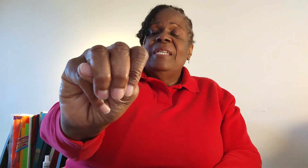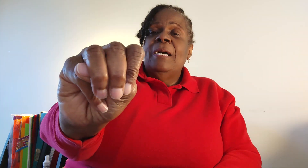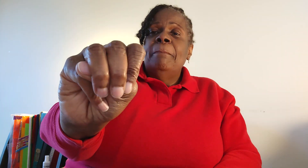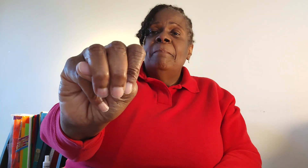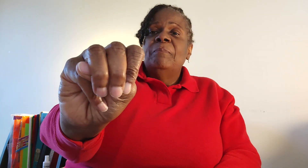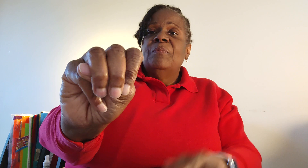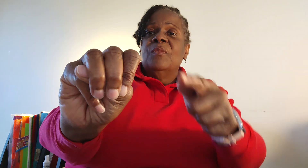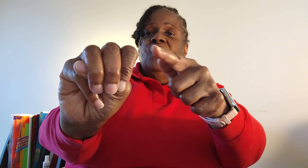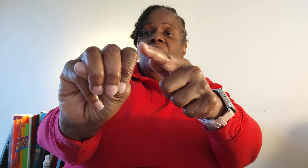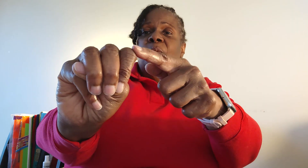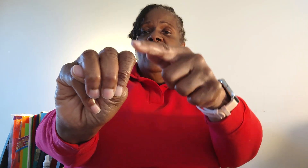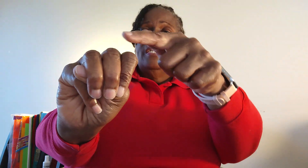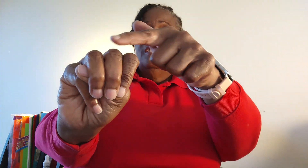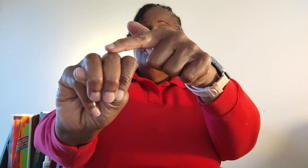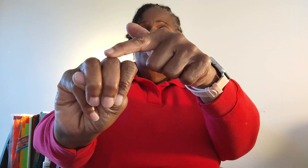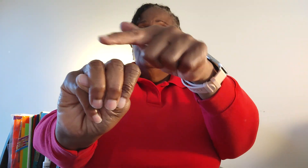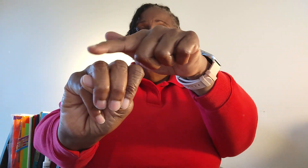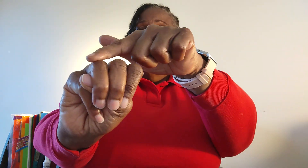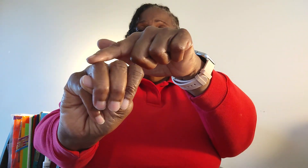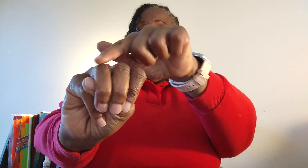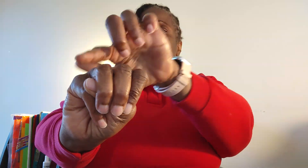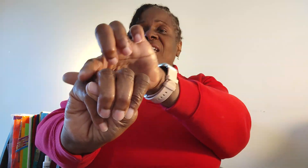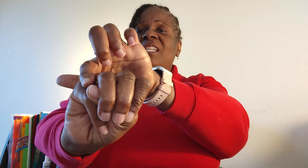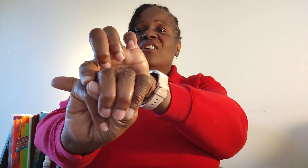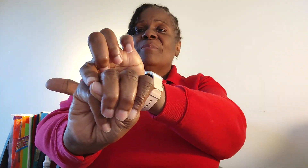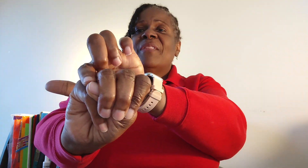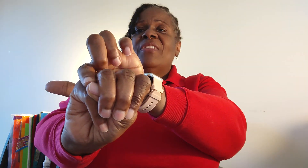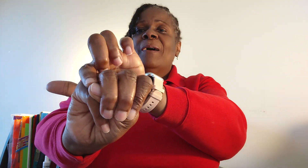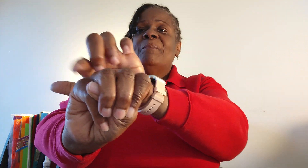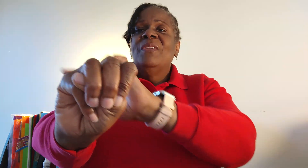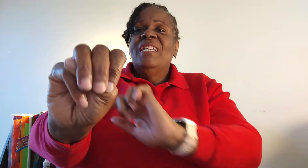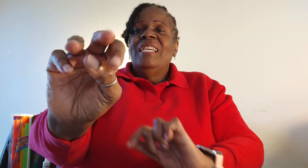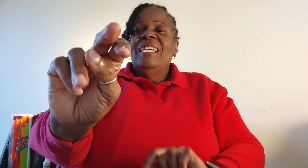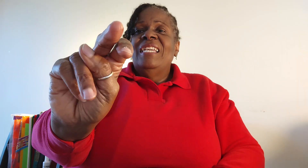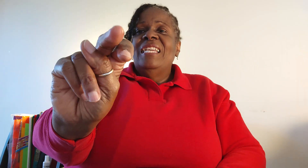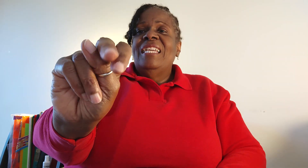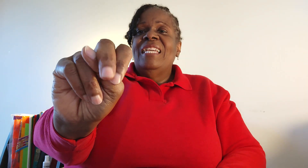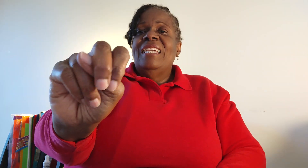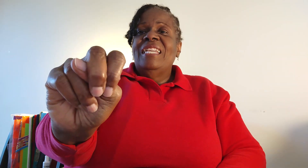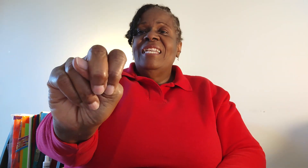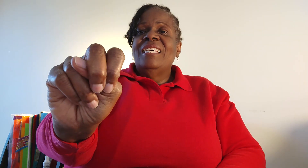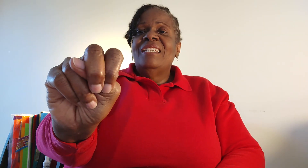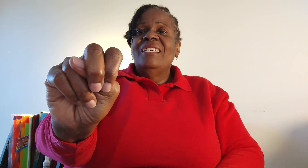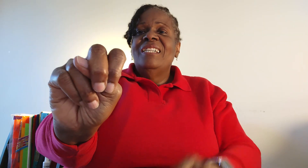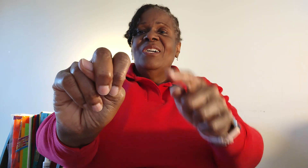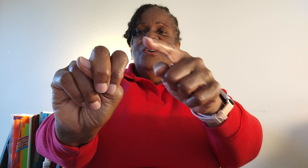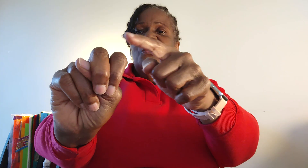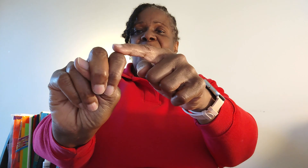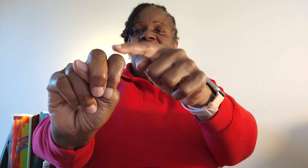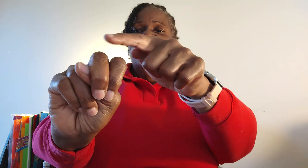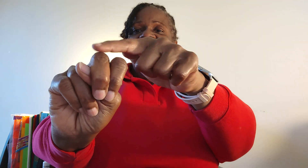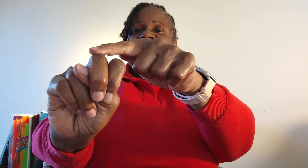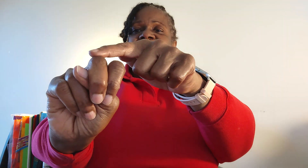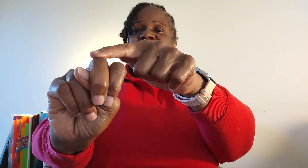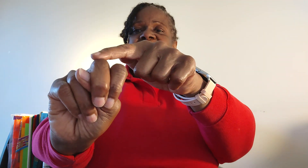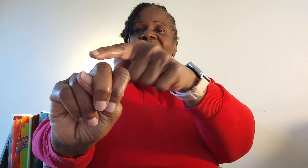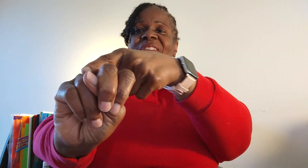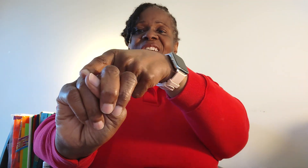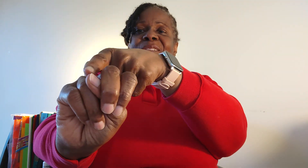M, 1, 2, 3, and here's my thumb. N, 1, 2, and there's my